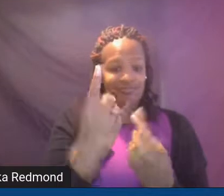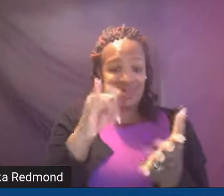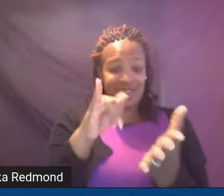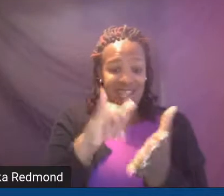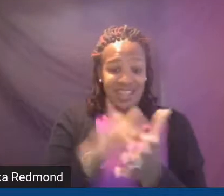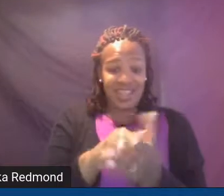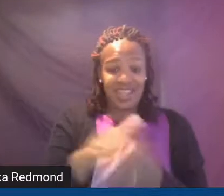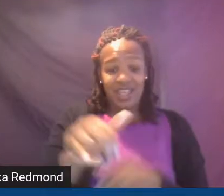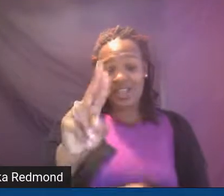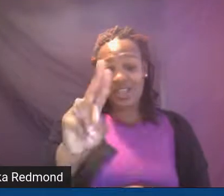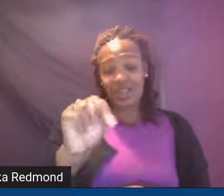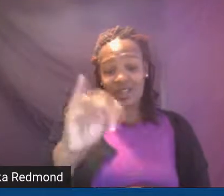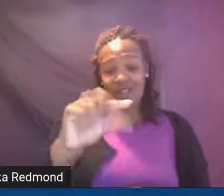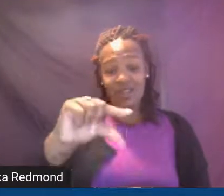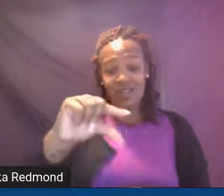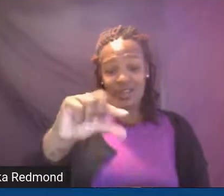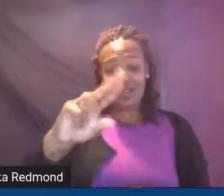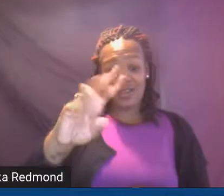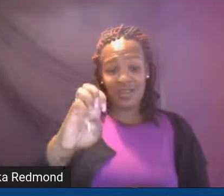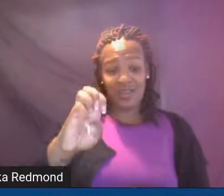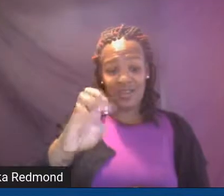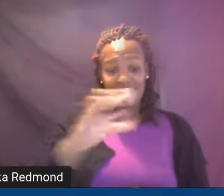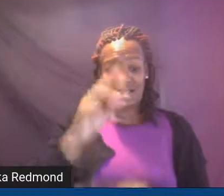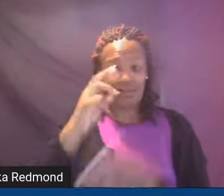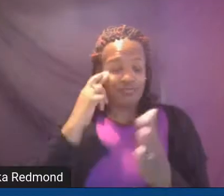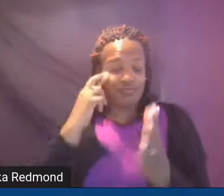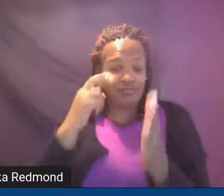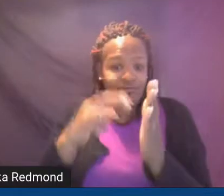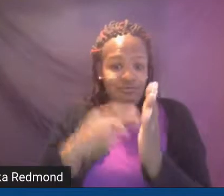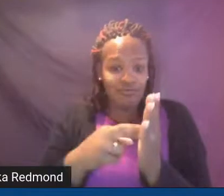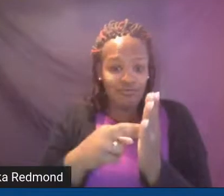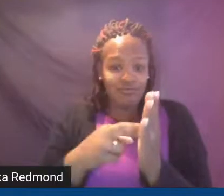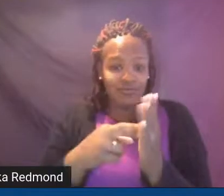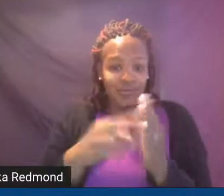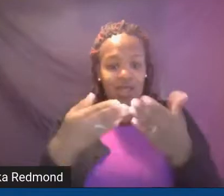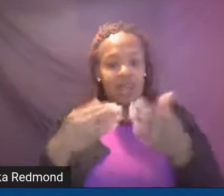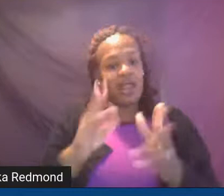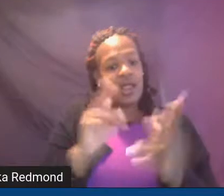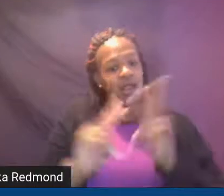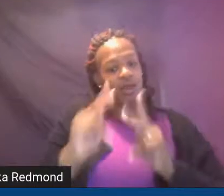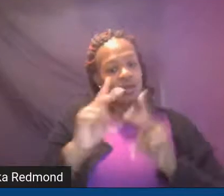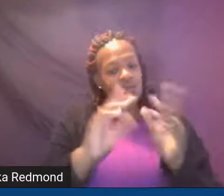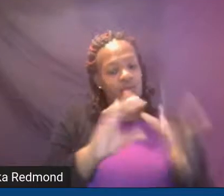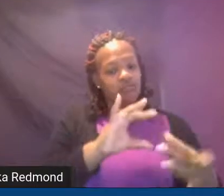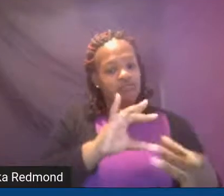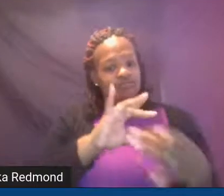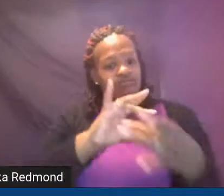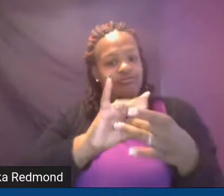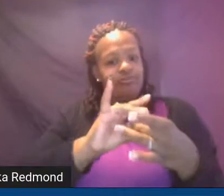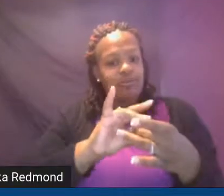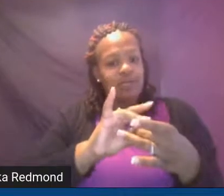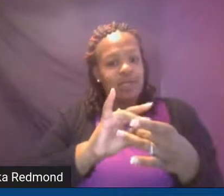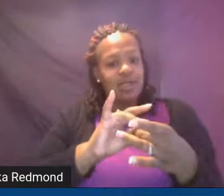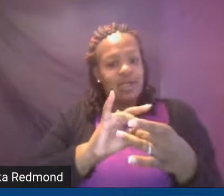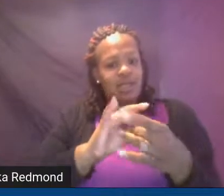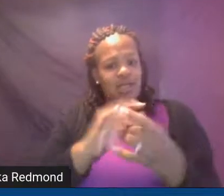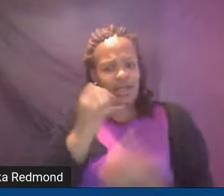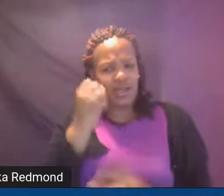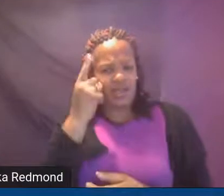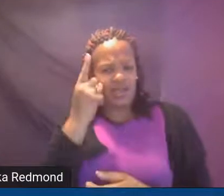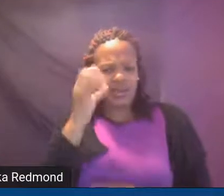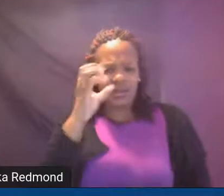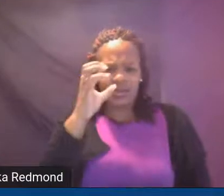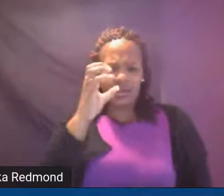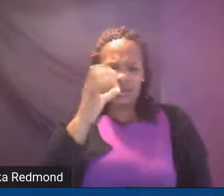and recognizing that in is going to allow for people to connect and to really be curious about other people. And that leads me to the